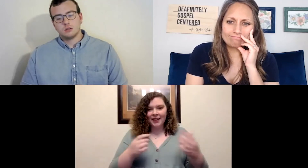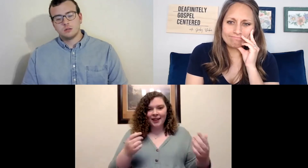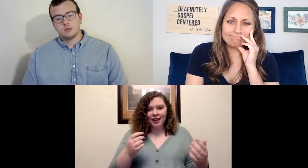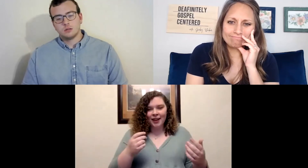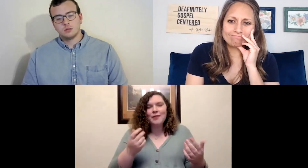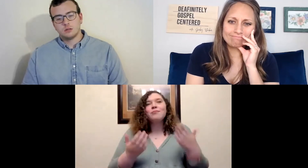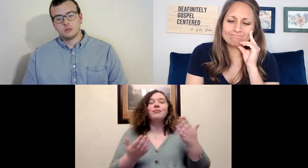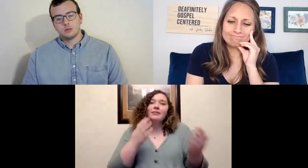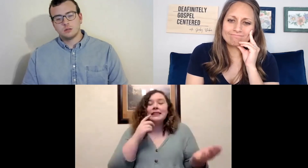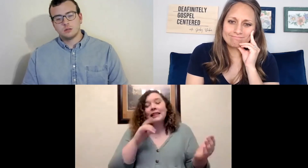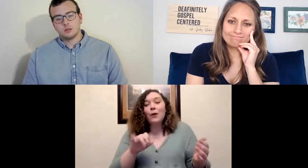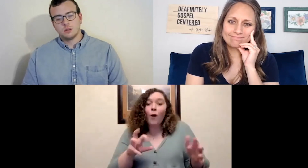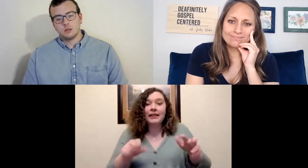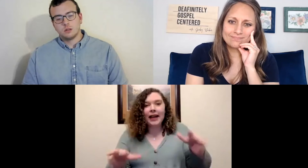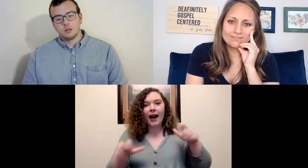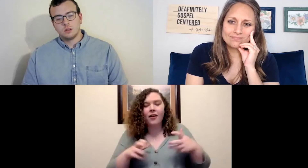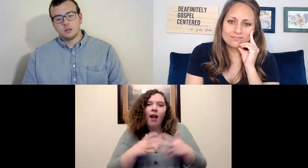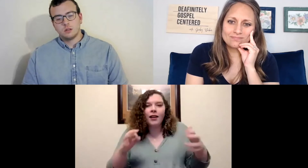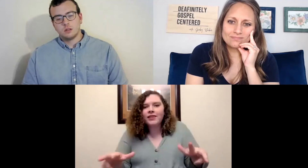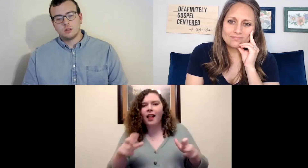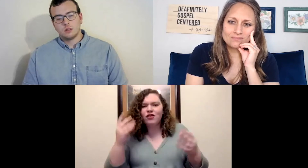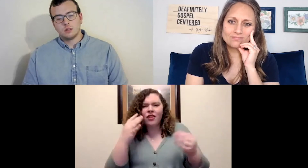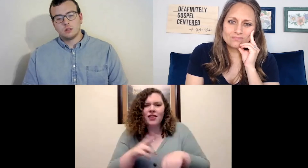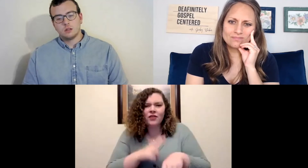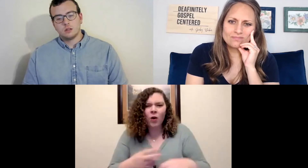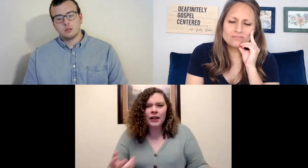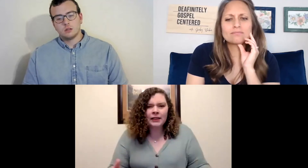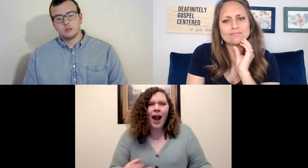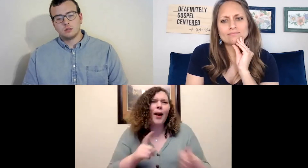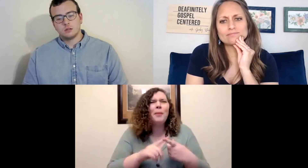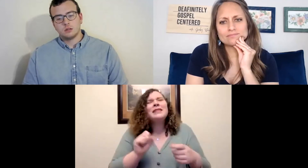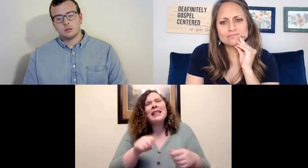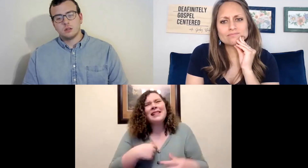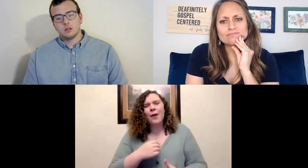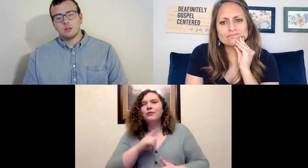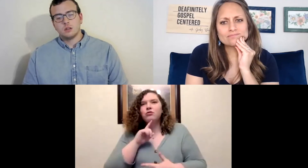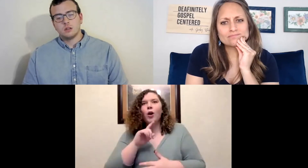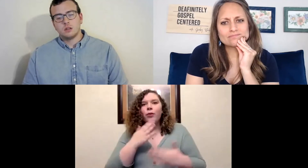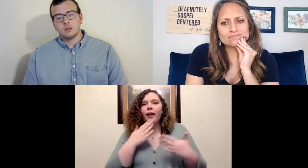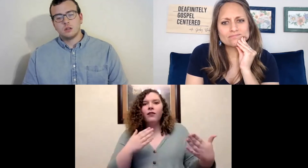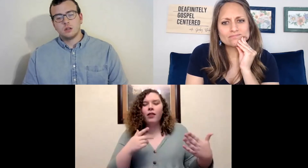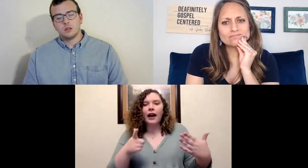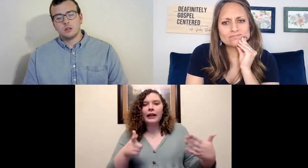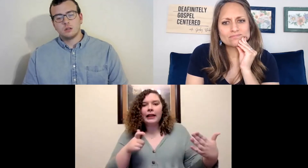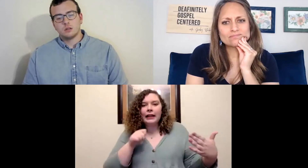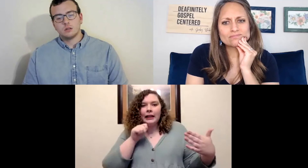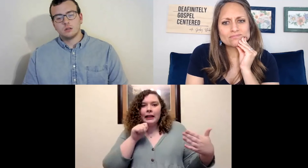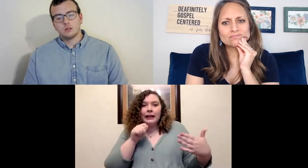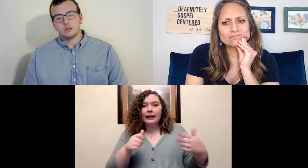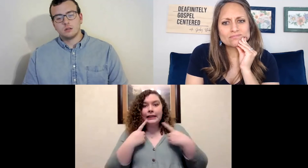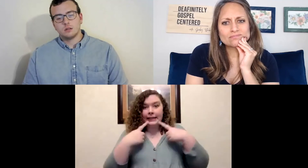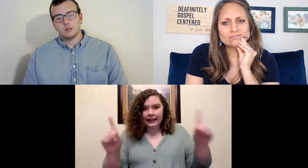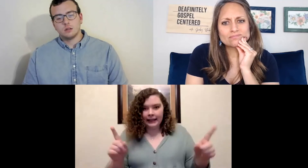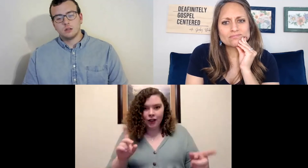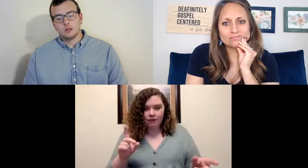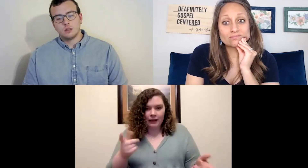And I was wondering, what he was thinking of. I mean, honestly, a lot of my thoughts at that time were very selfish, of course.